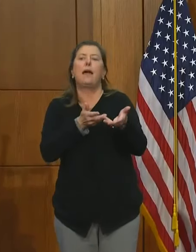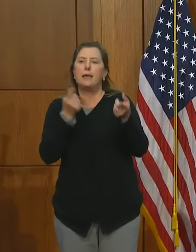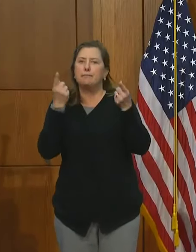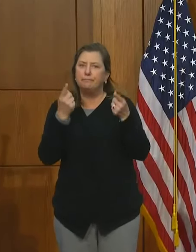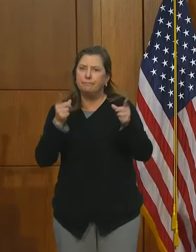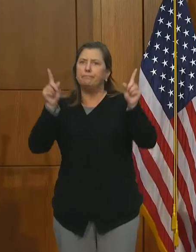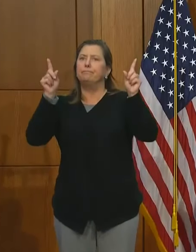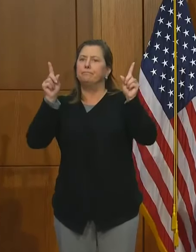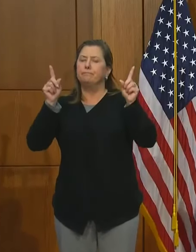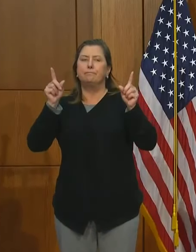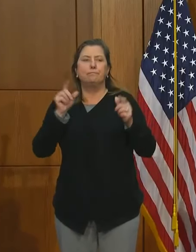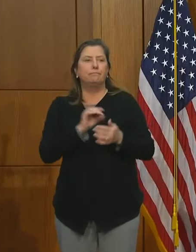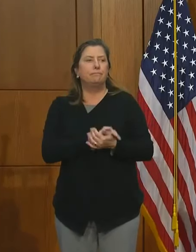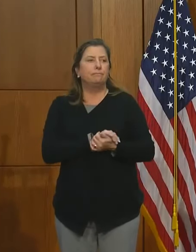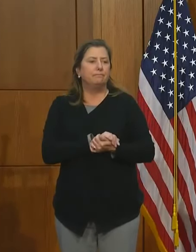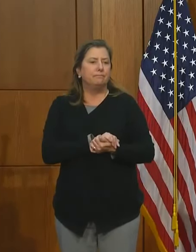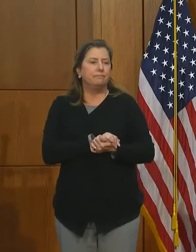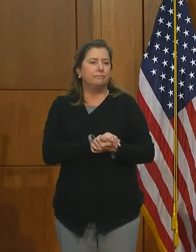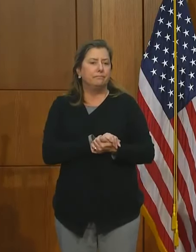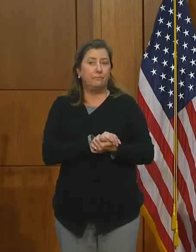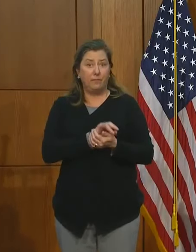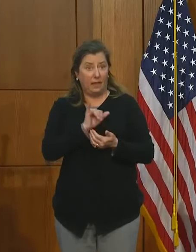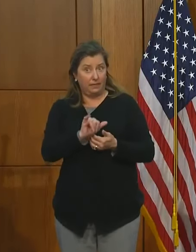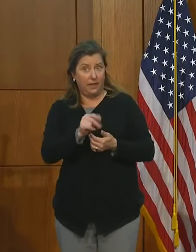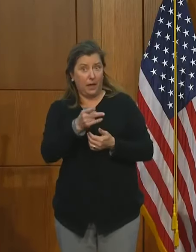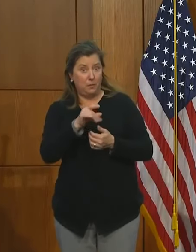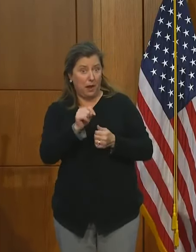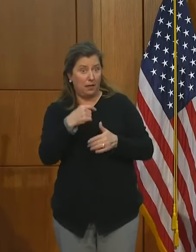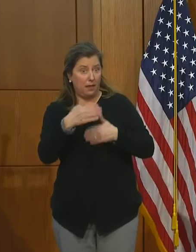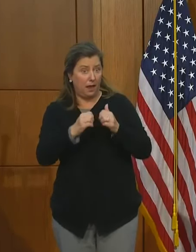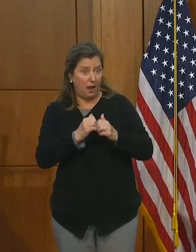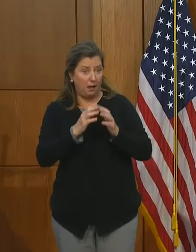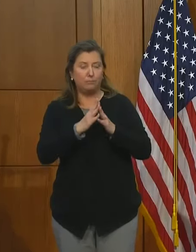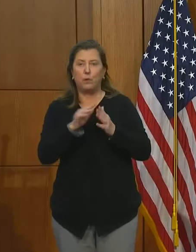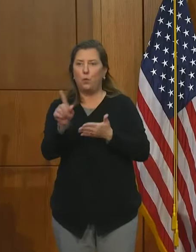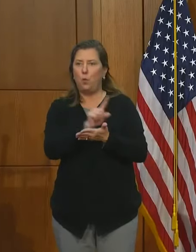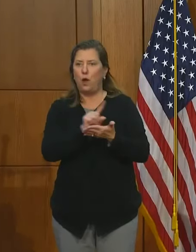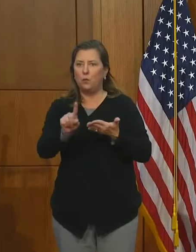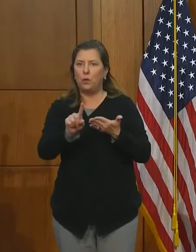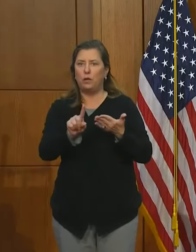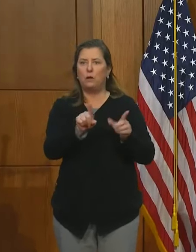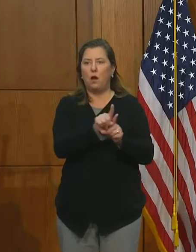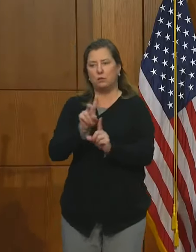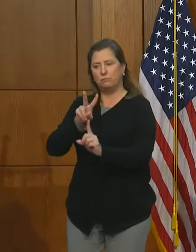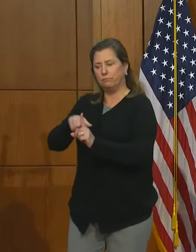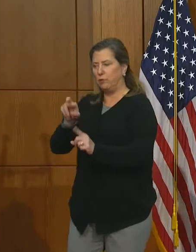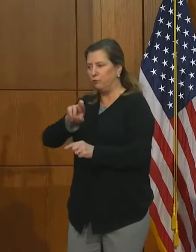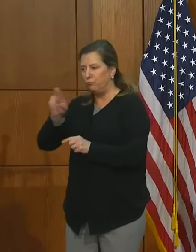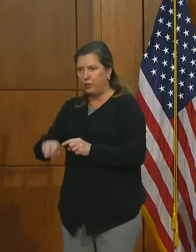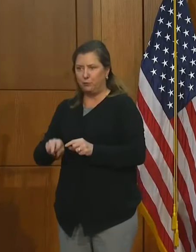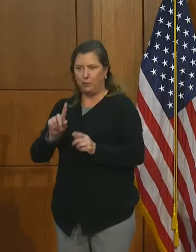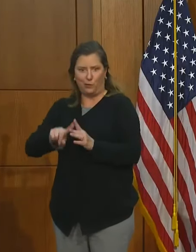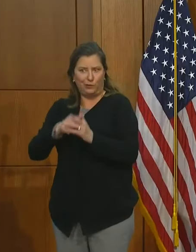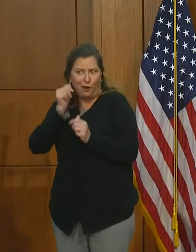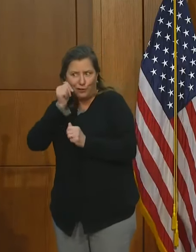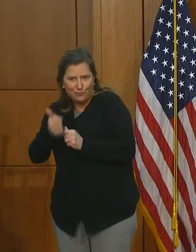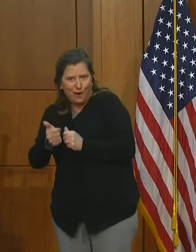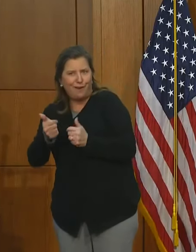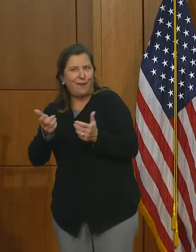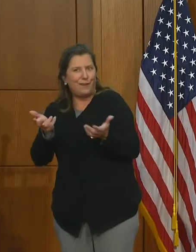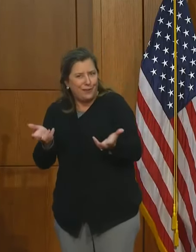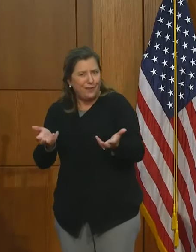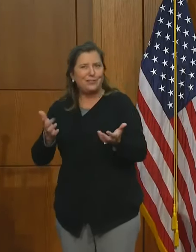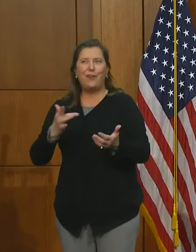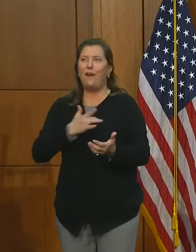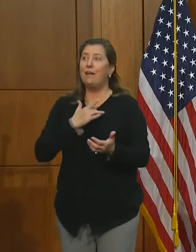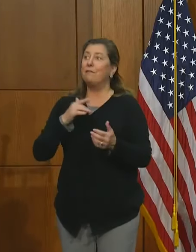roll that pilot out within a week, as well as Richmond just rolling out tomorrow. And so I think